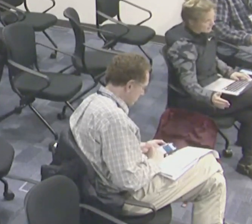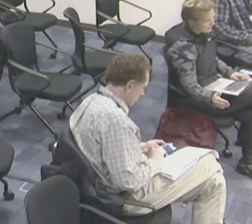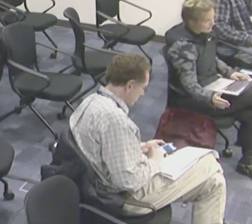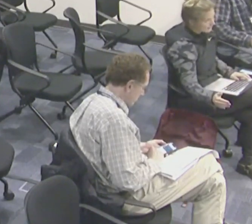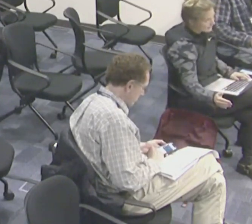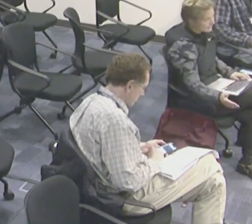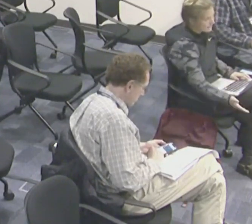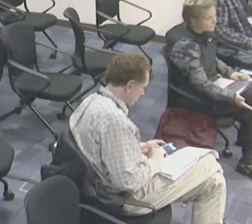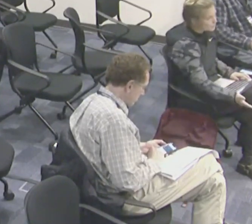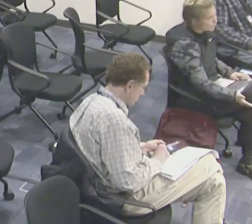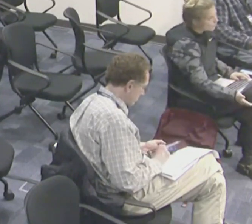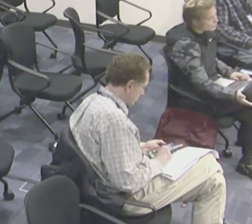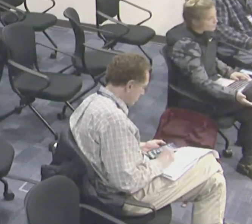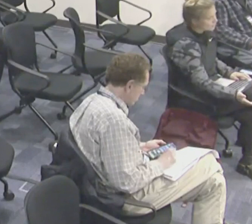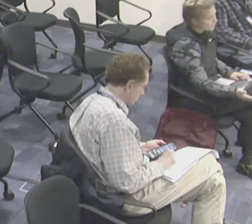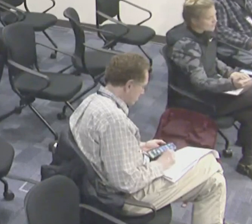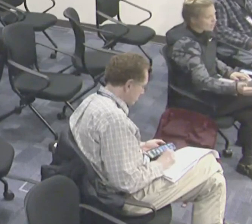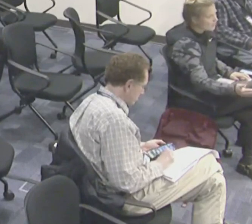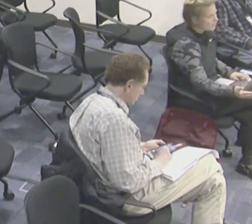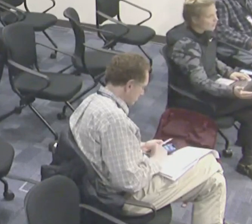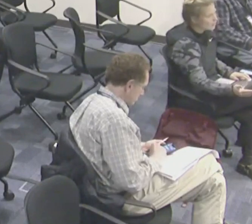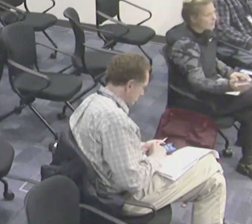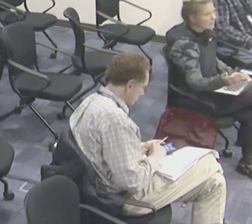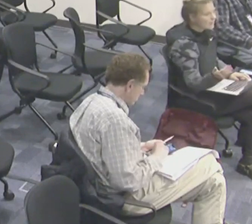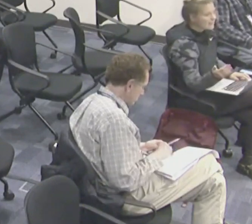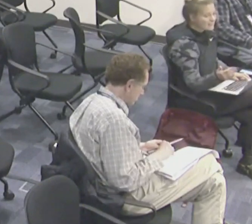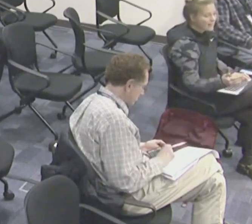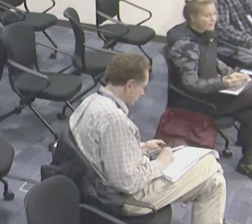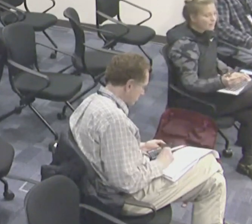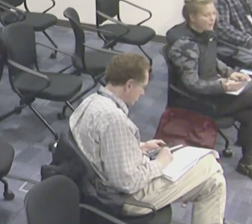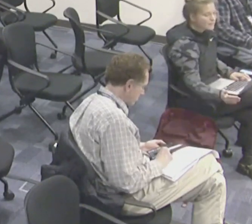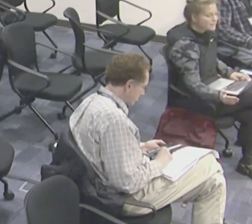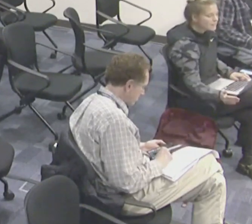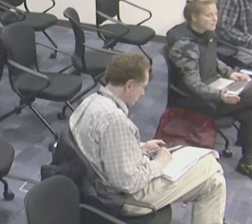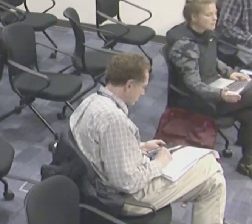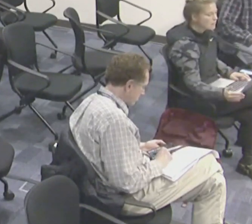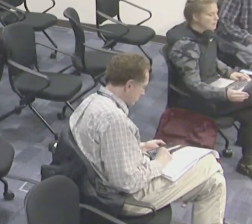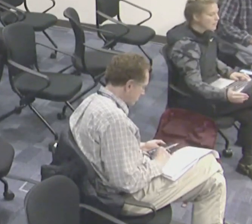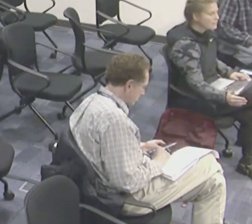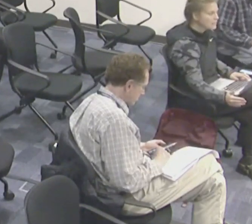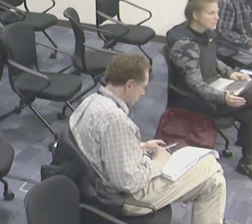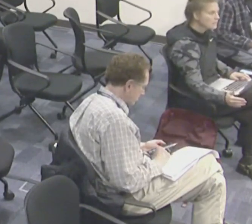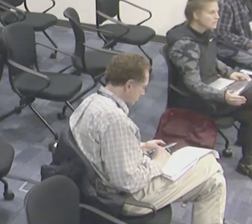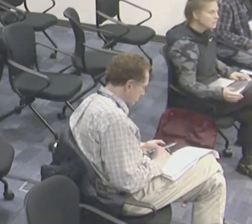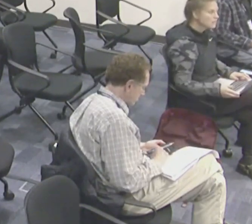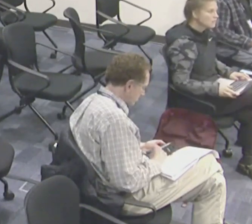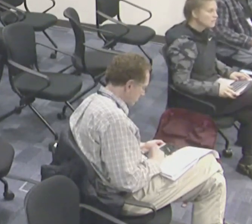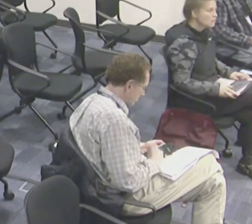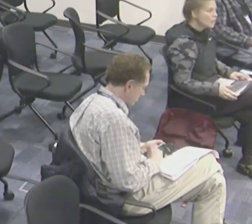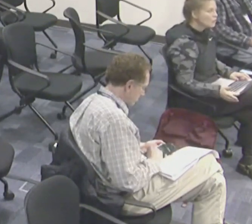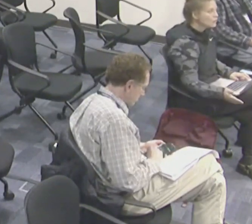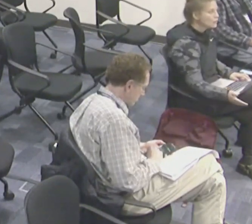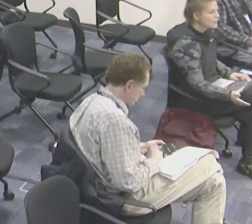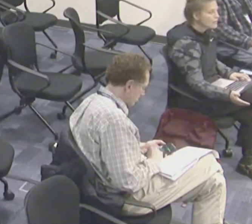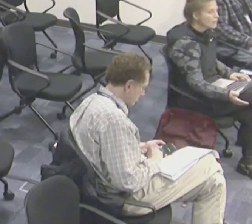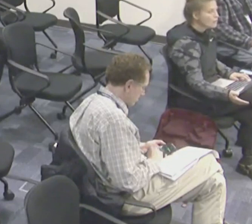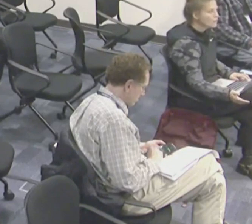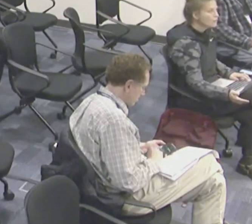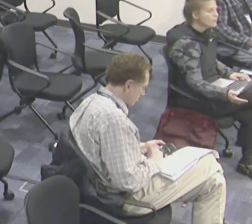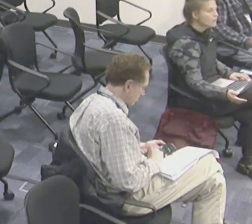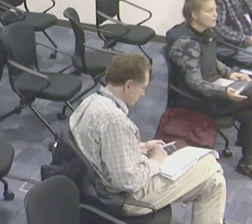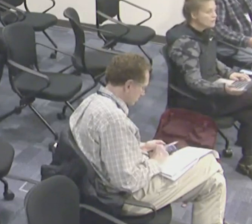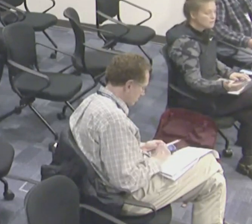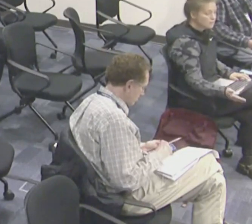11 days ahead of us. Yeah. And I just wanted you to maybe talk about, that's, is that a false... No, it's what we do 24/7.